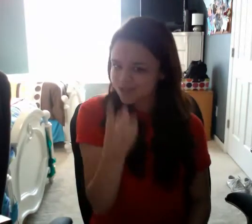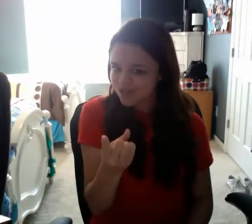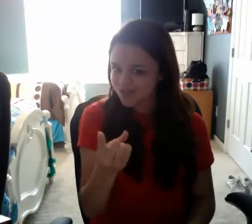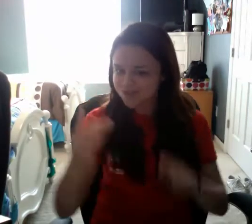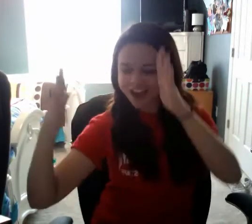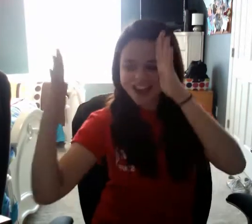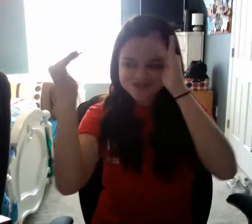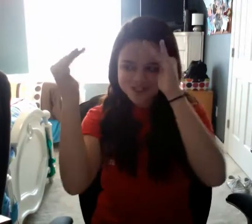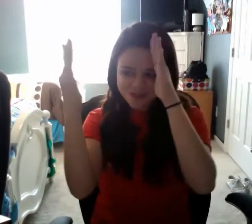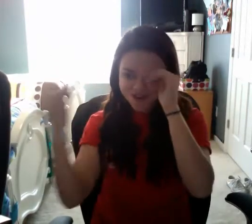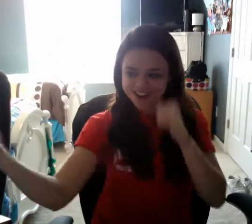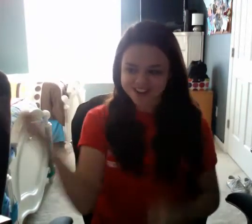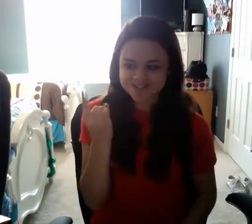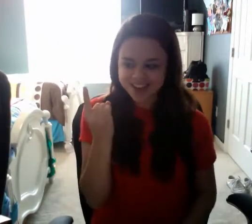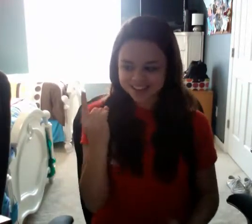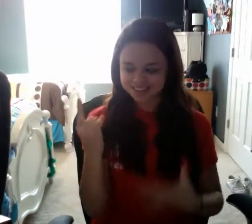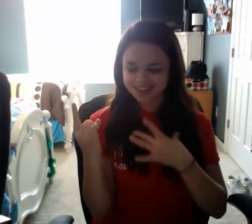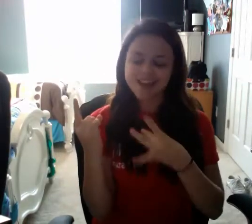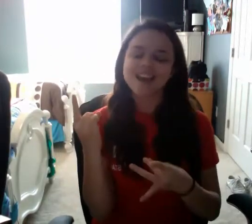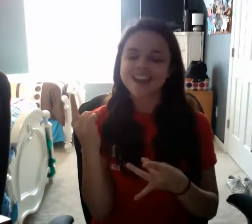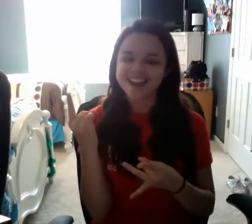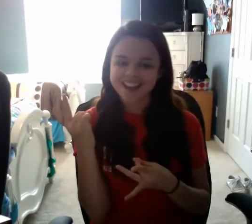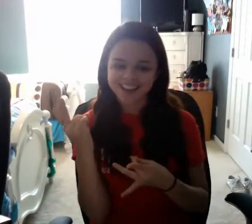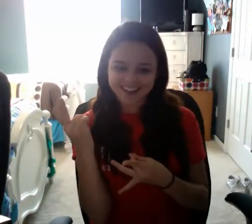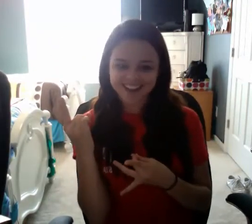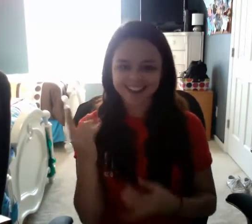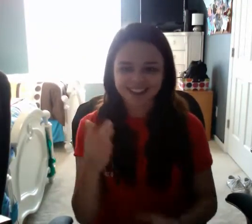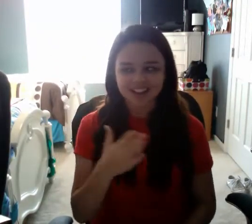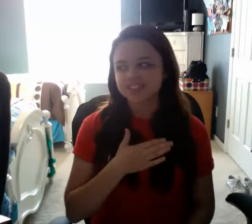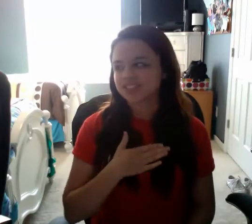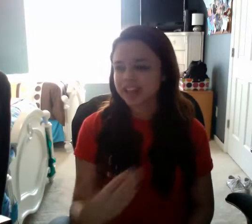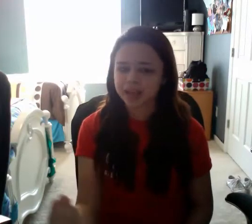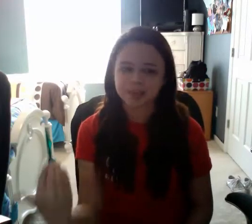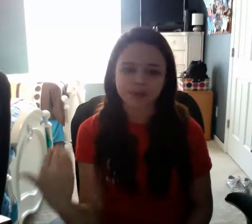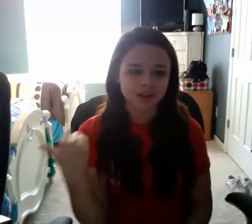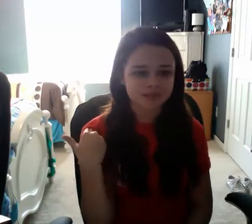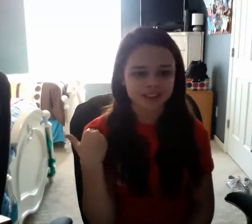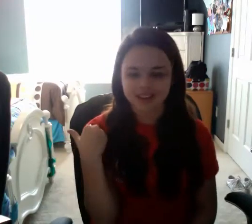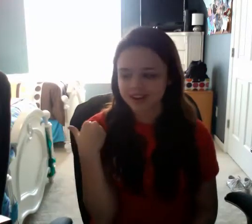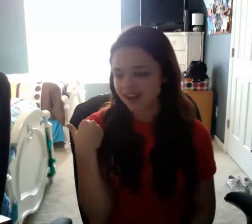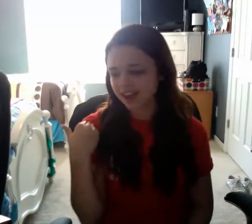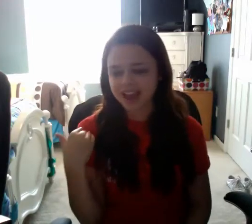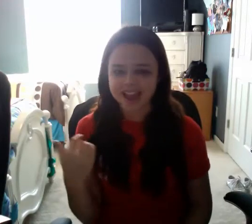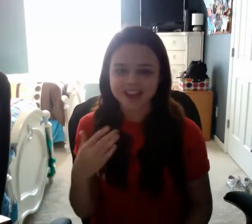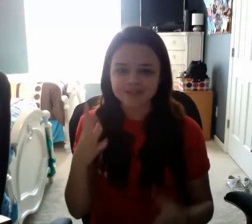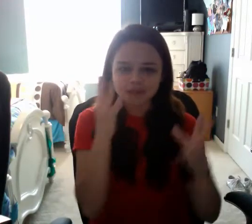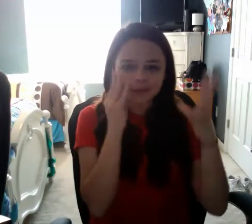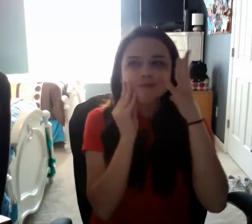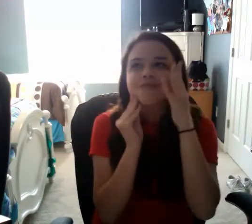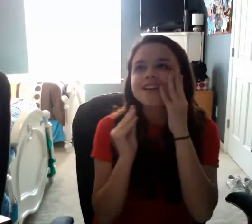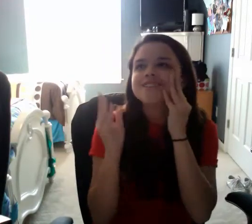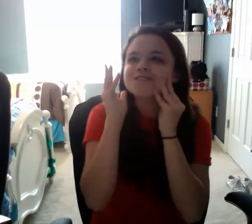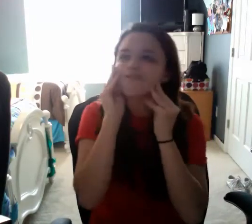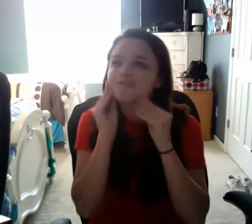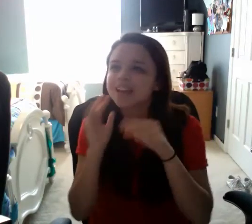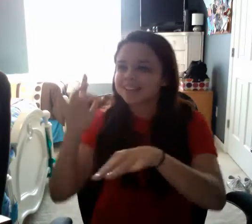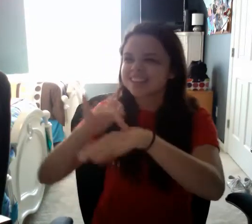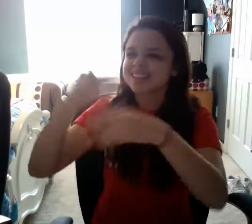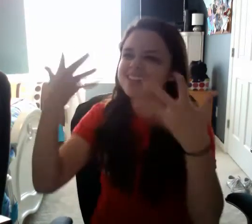you were trouble when you walked in So shame on me now, blew me to places I've